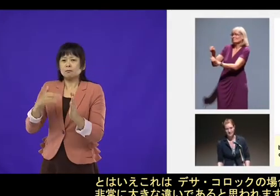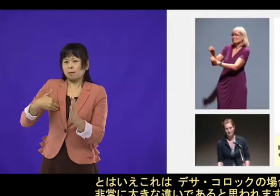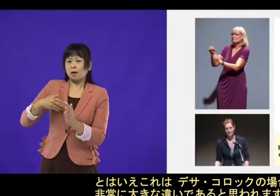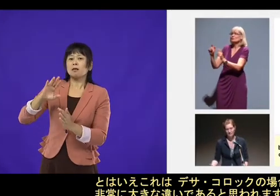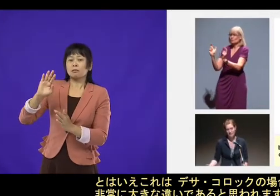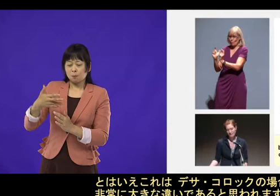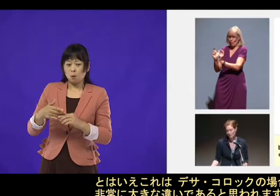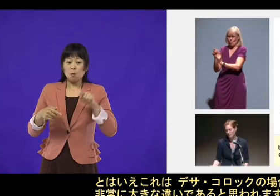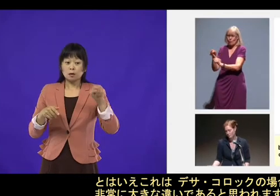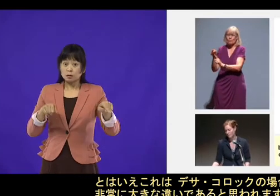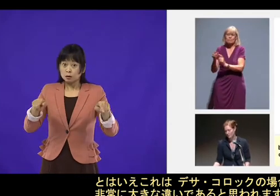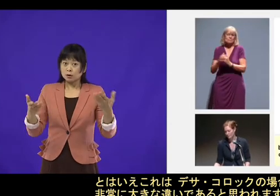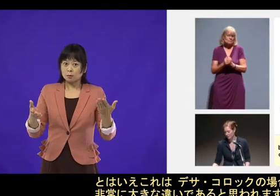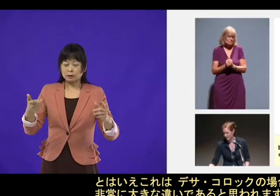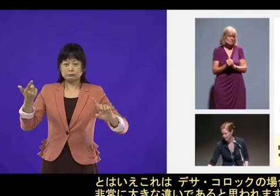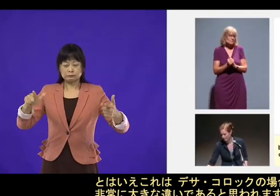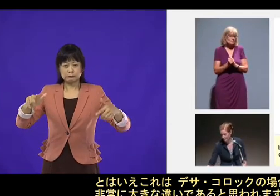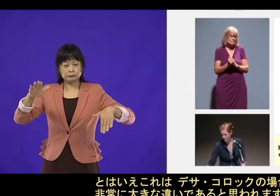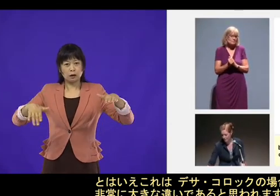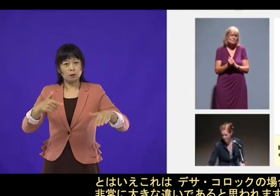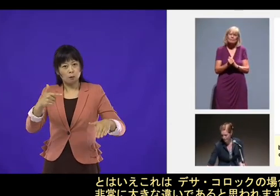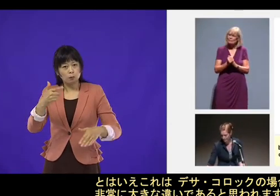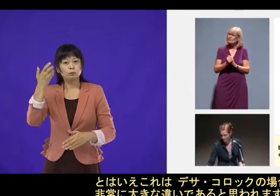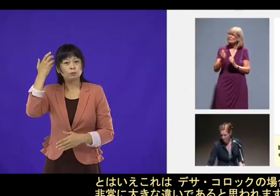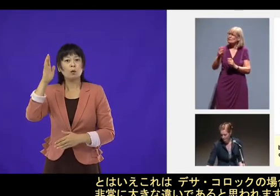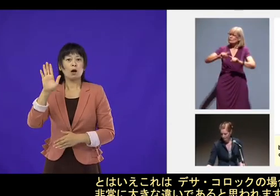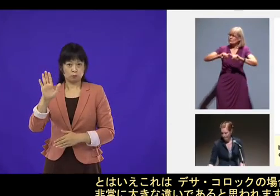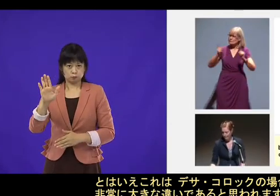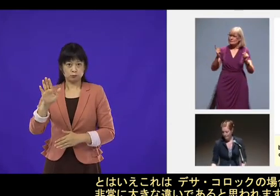is quite a striking difference. So.